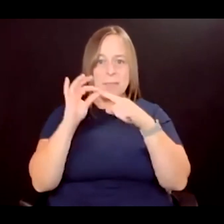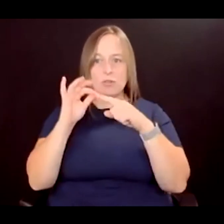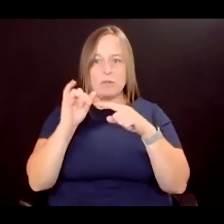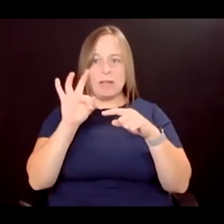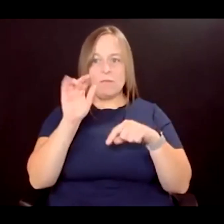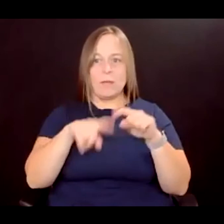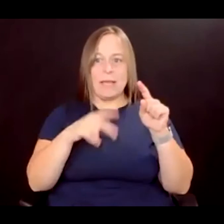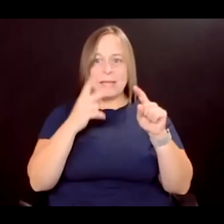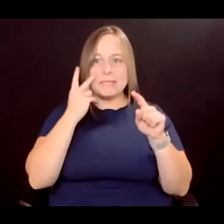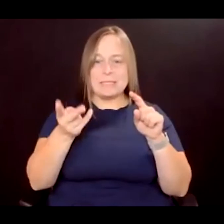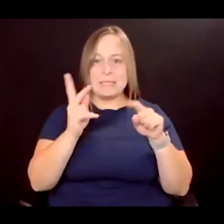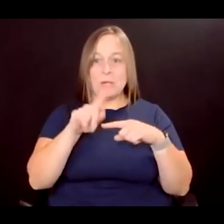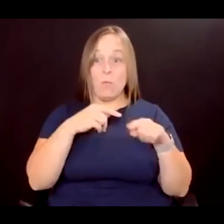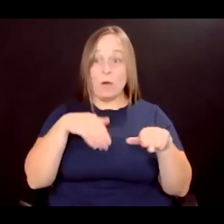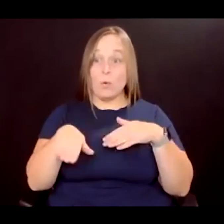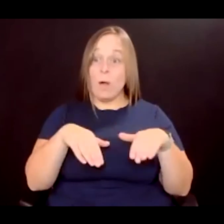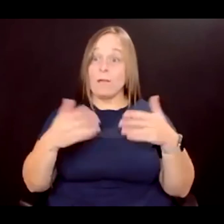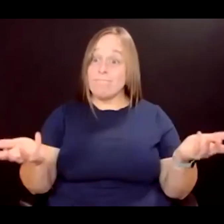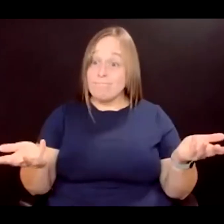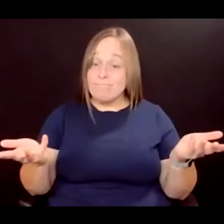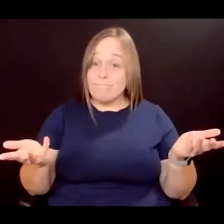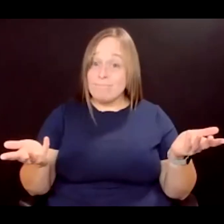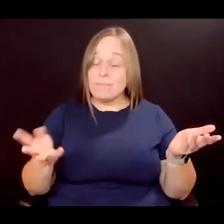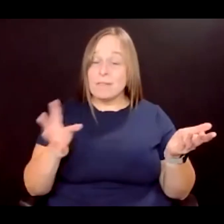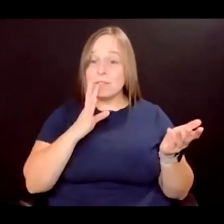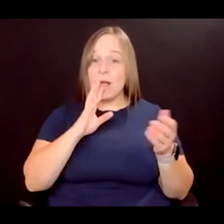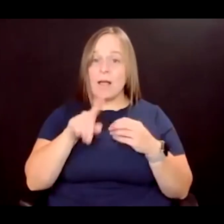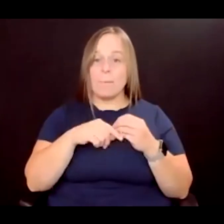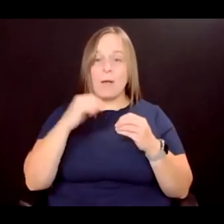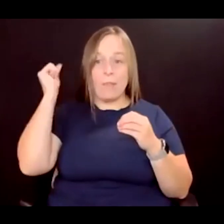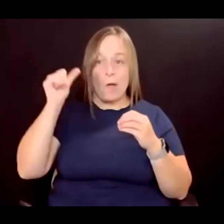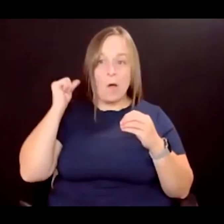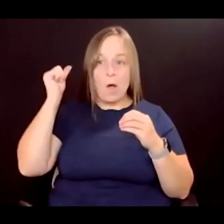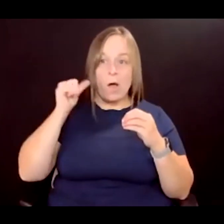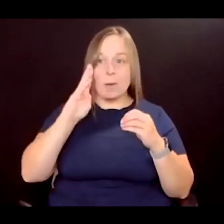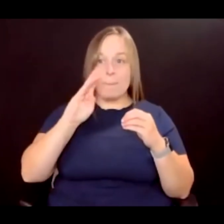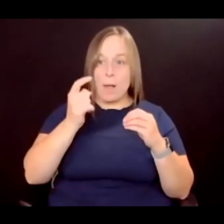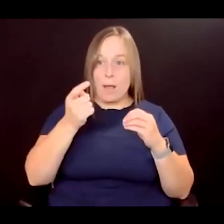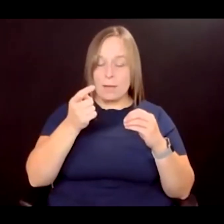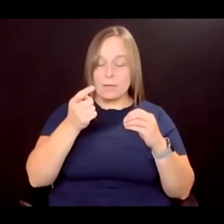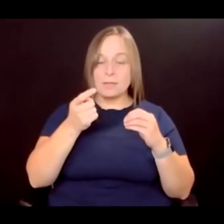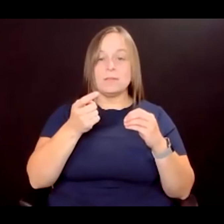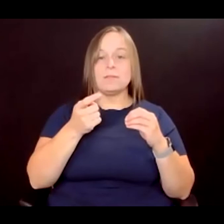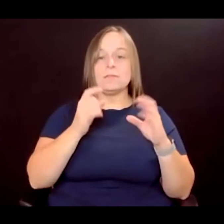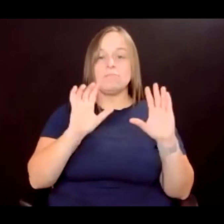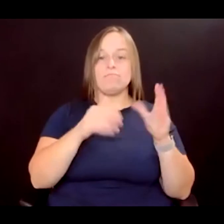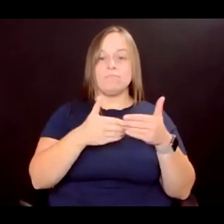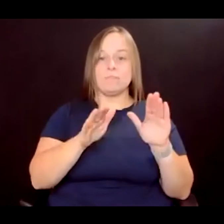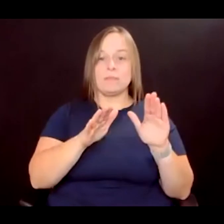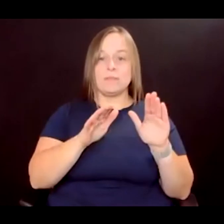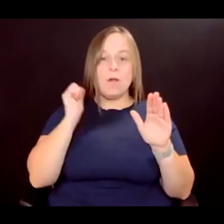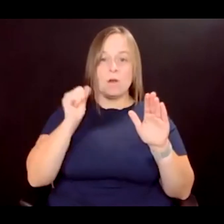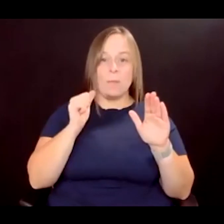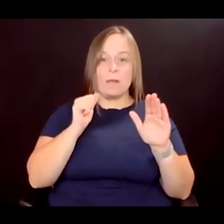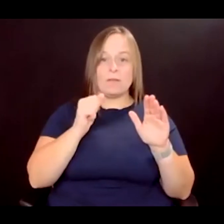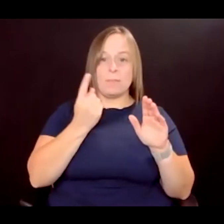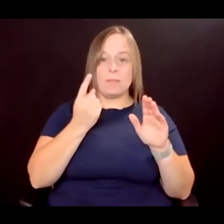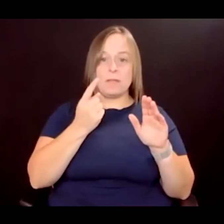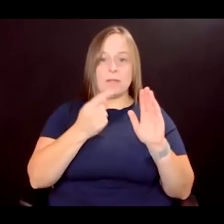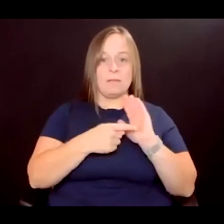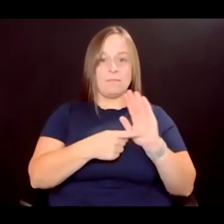signals. We talked a little bit about walking in the previous thing. I'm blind and I travel with a guide dog, so